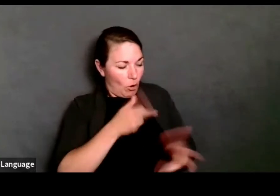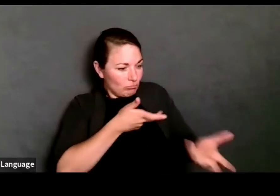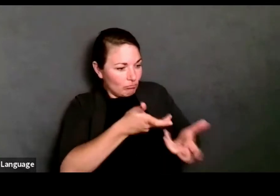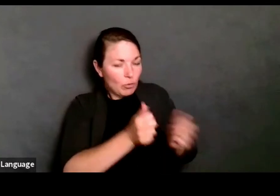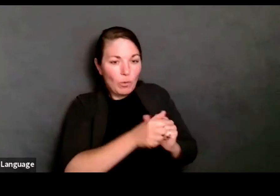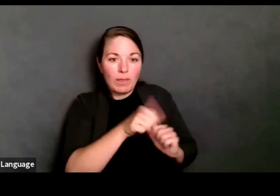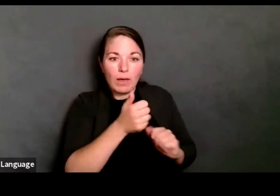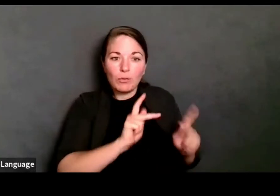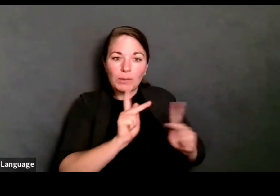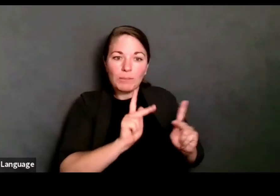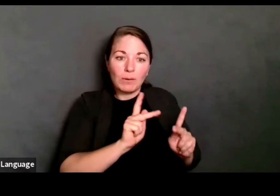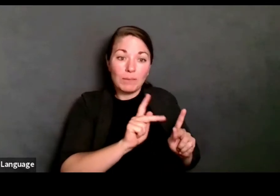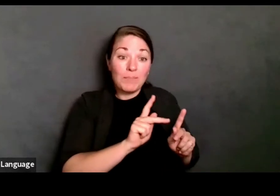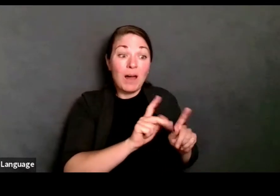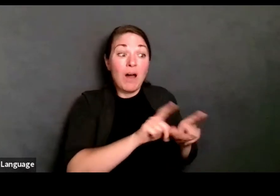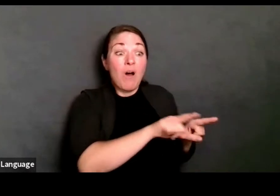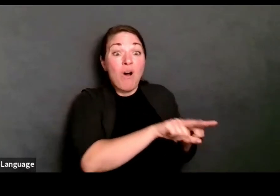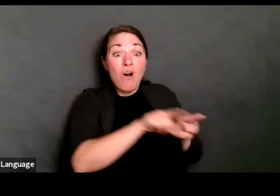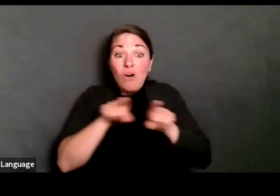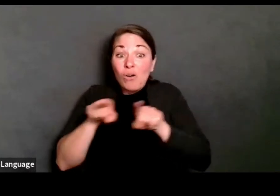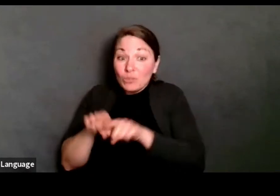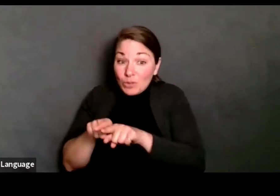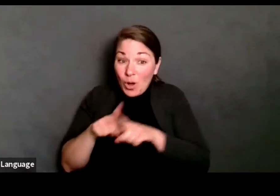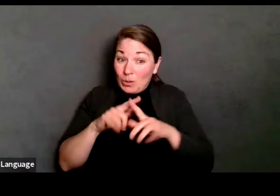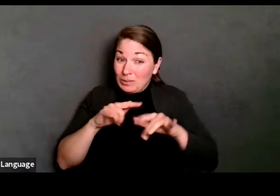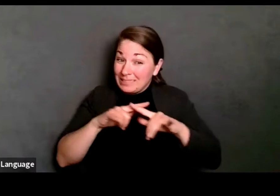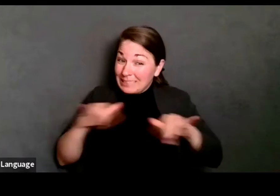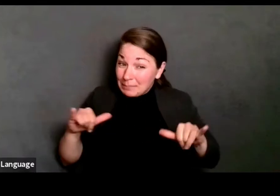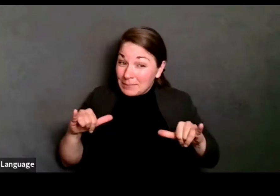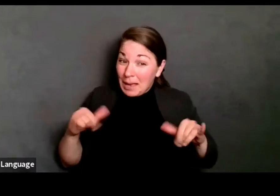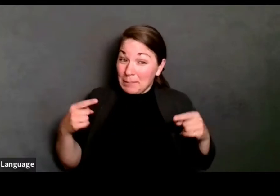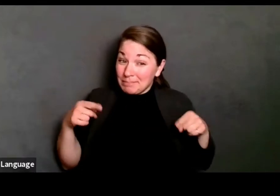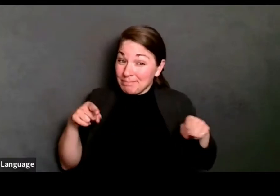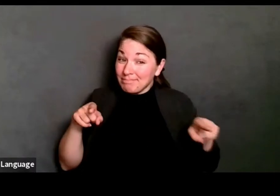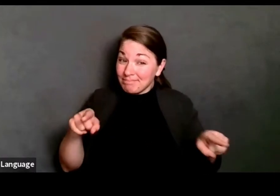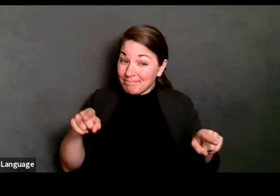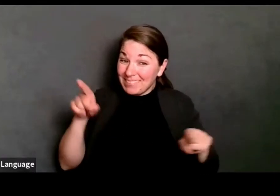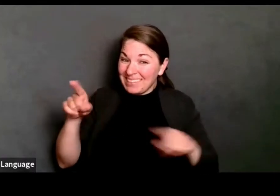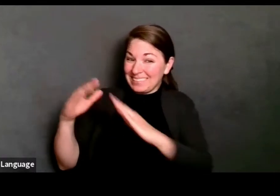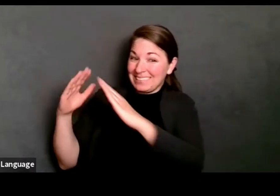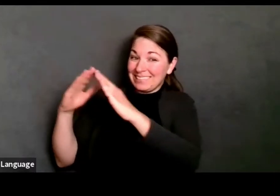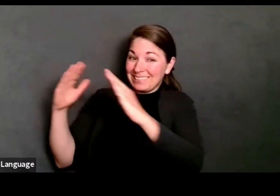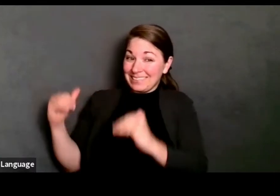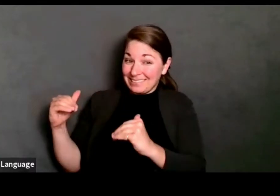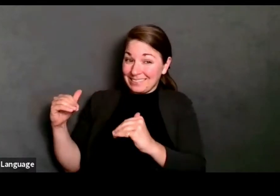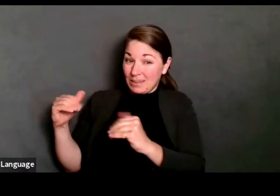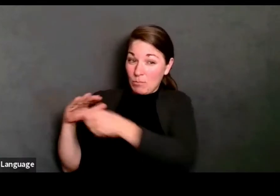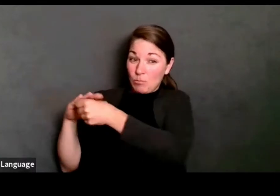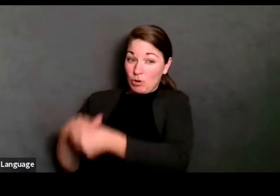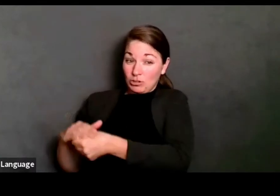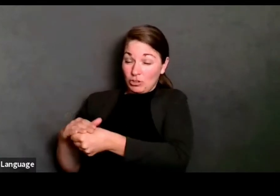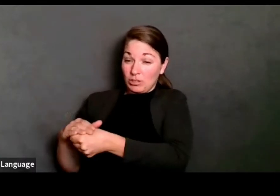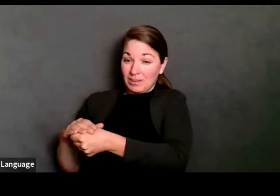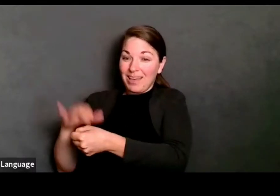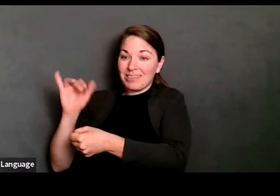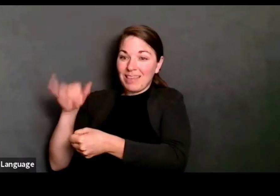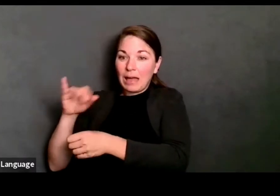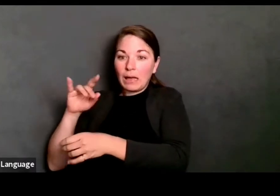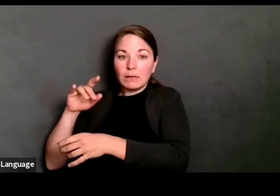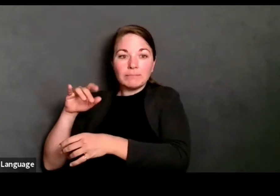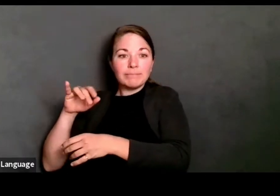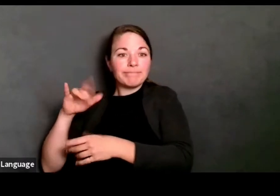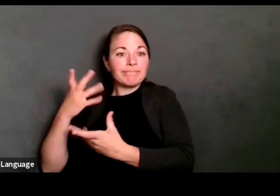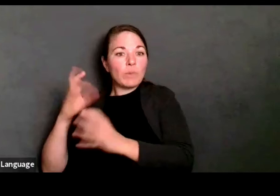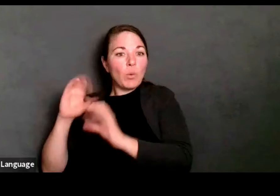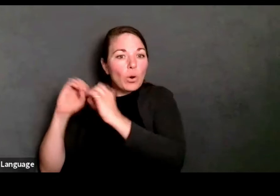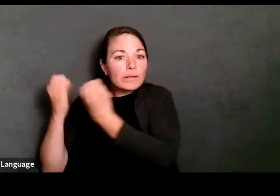we also need to attend to systems of oppression. Systemic oppression refers to the institutions and